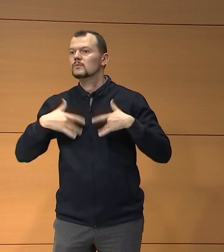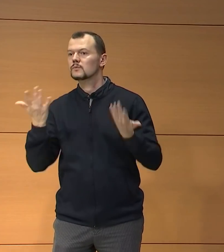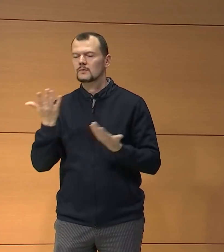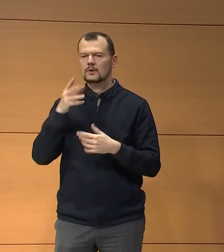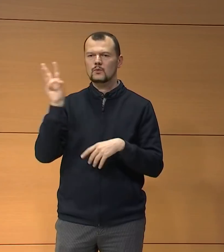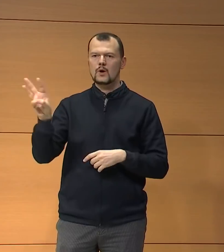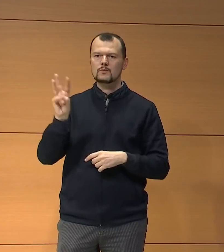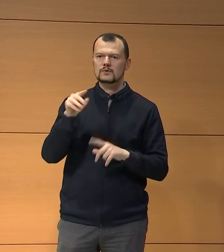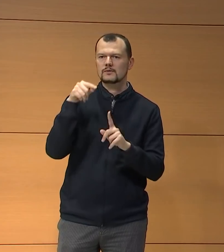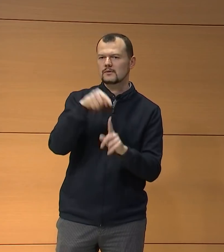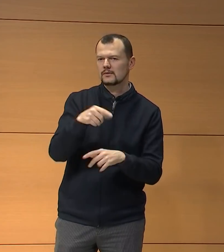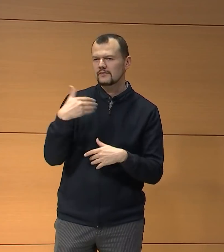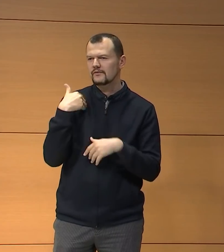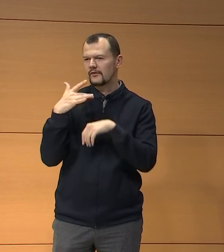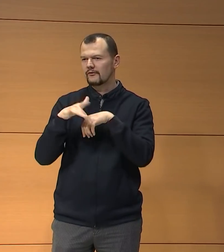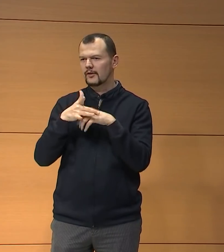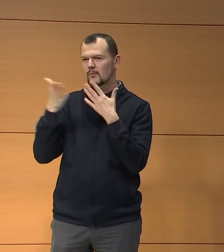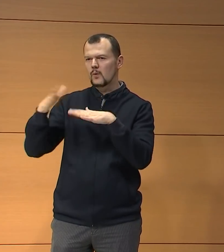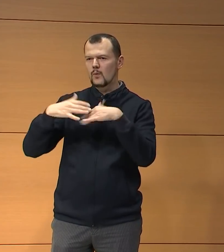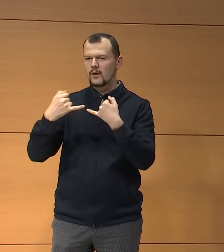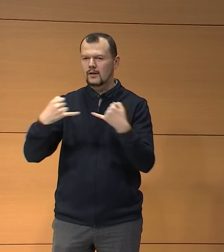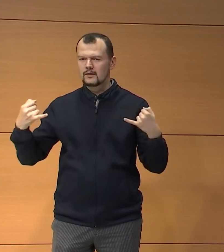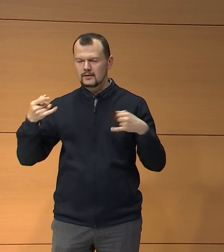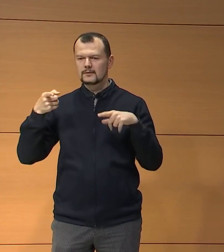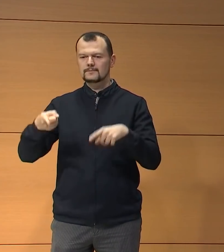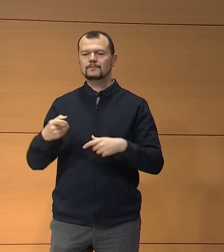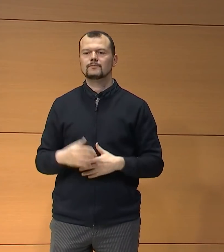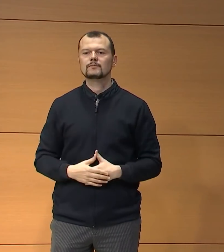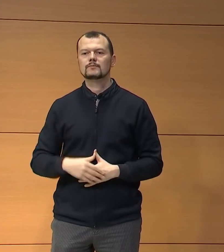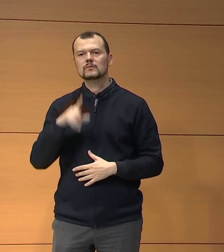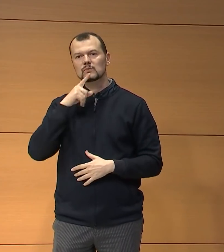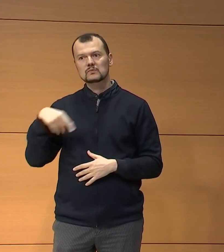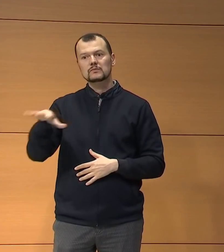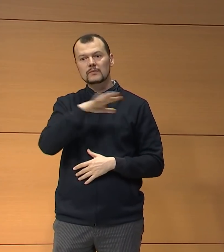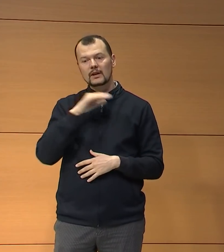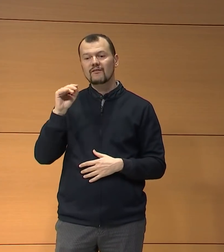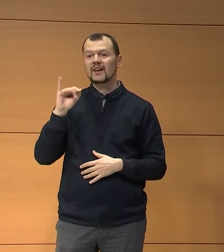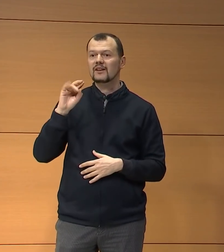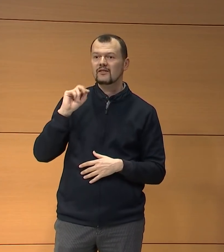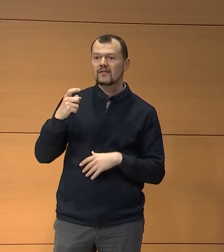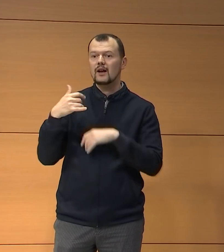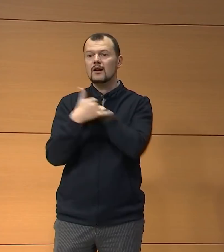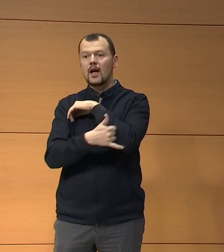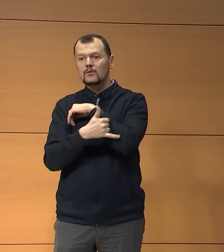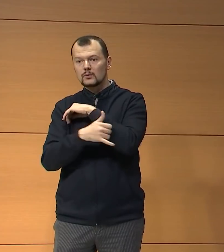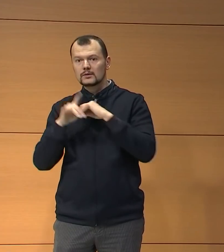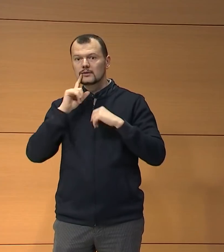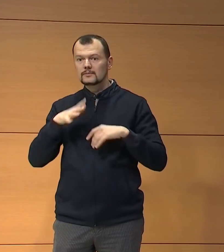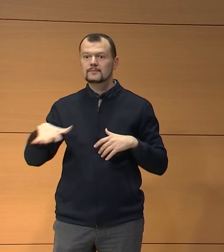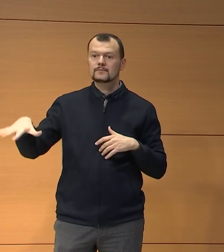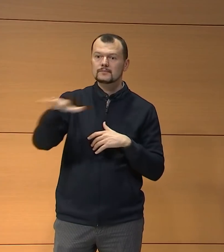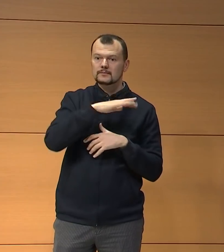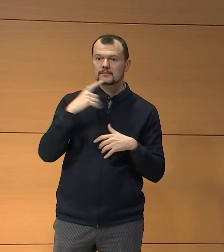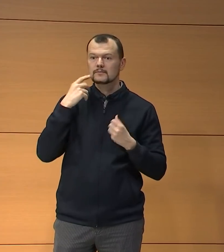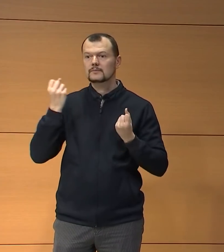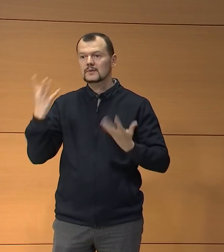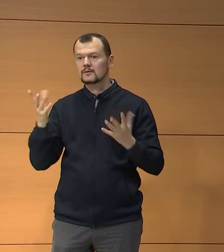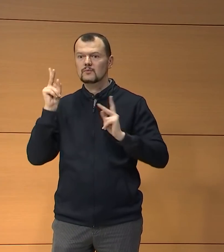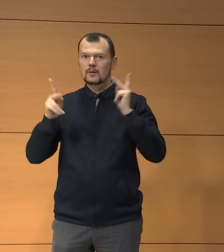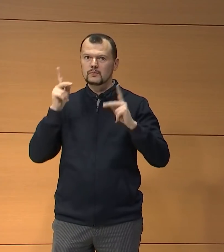Additionally, the county is strongly discouraging large public gatherings, especially those with vulnerable populations